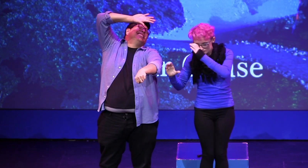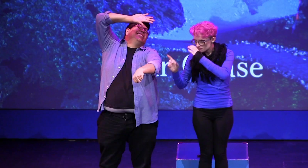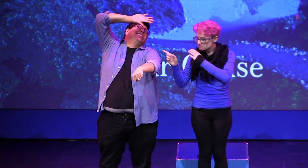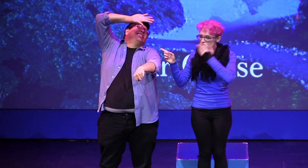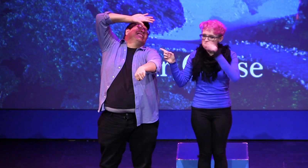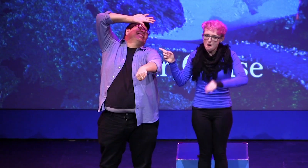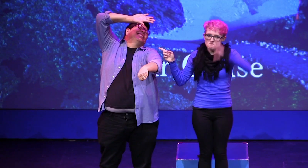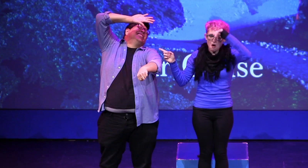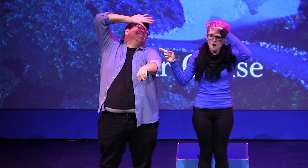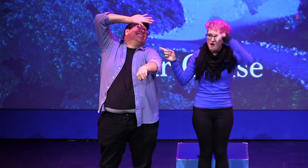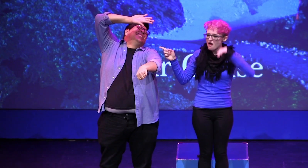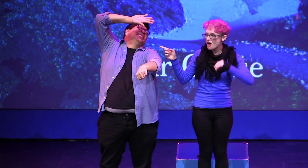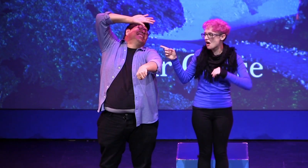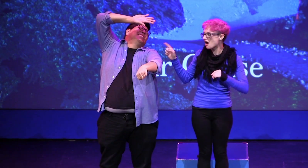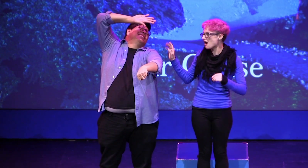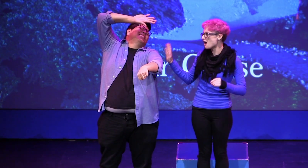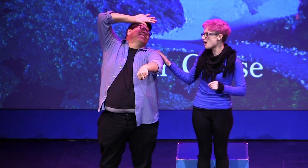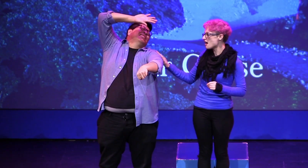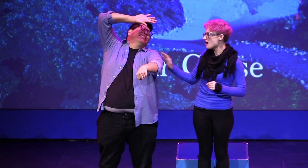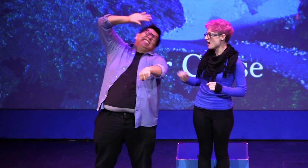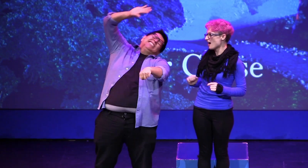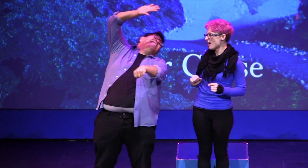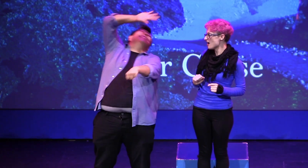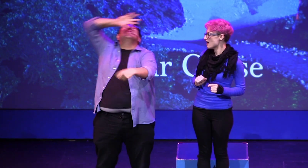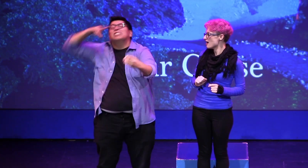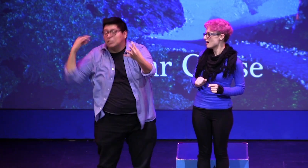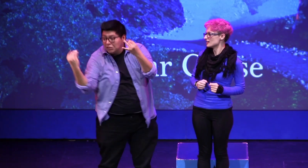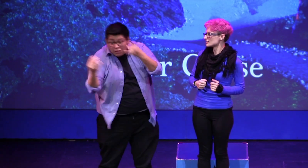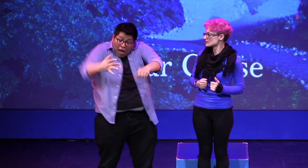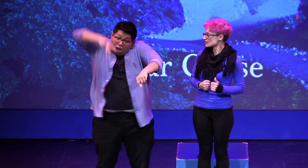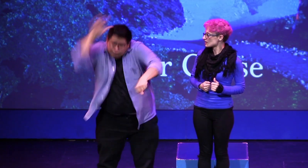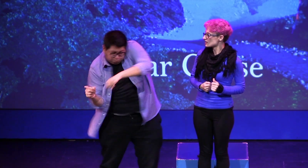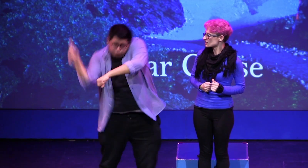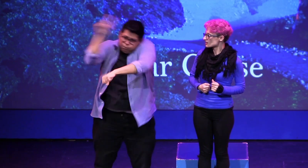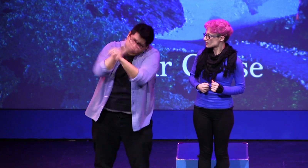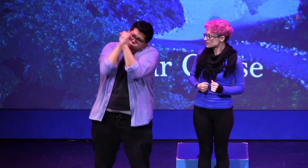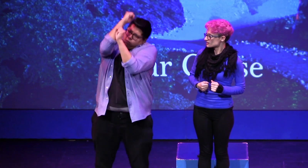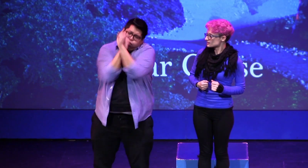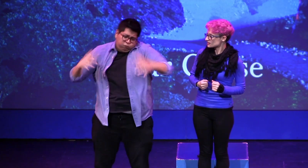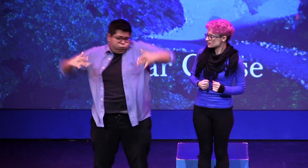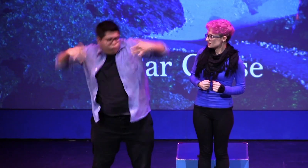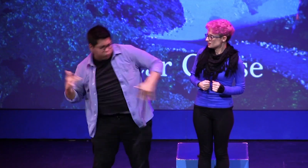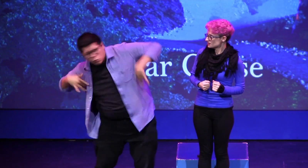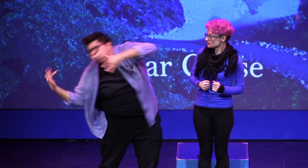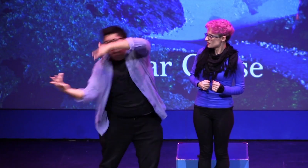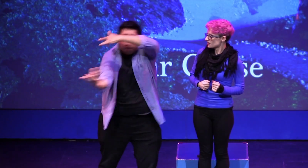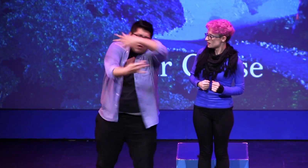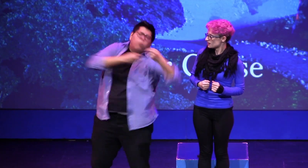news reporters with their telescopic lenses. Bad boy. Uh-oh. That means I have to go even